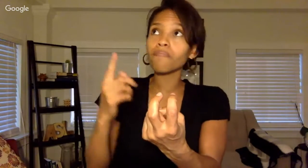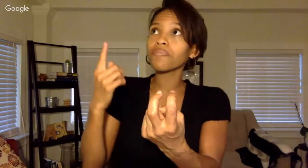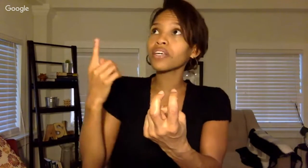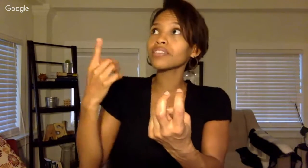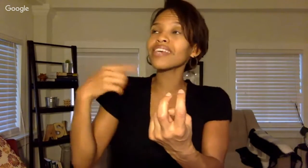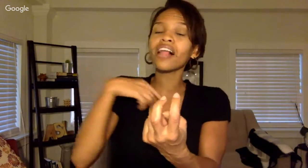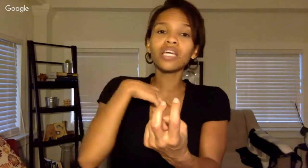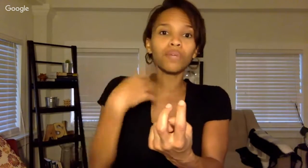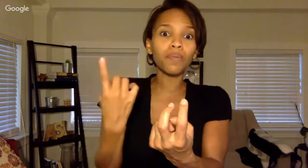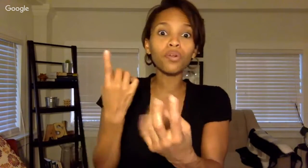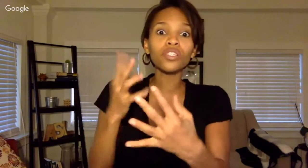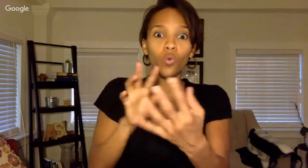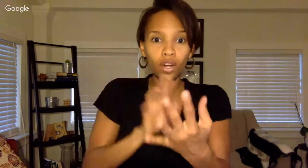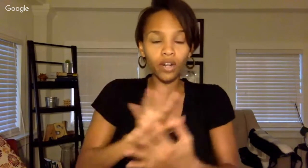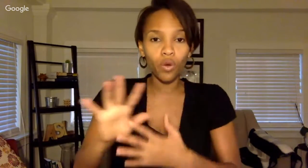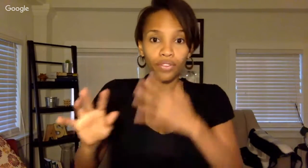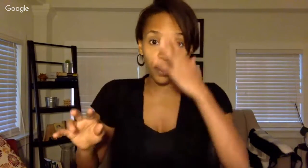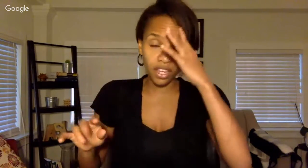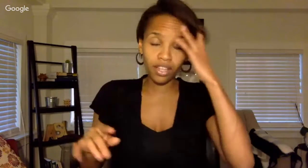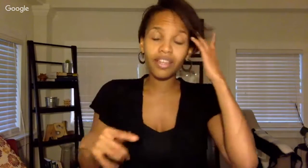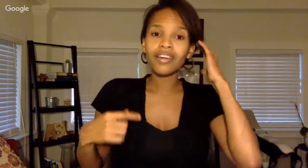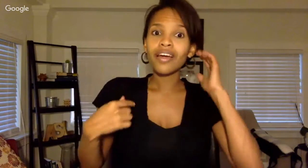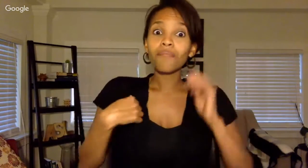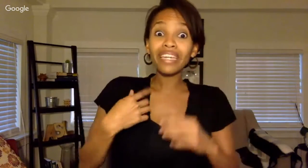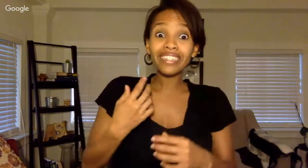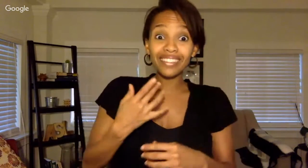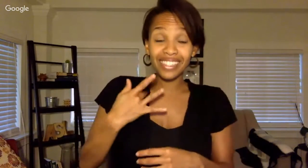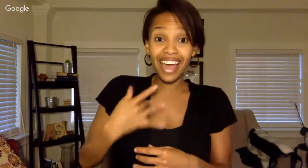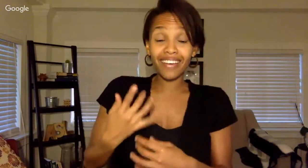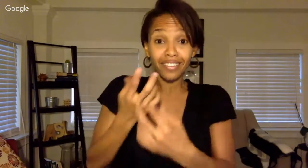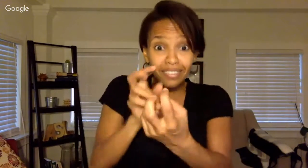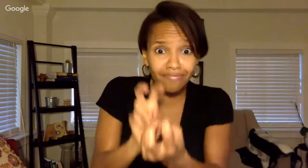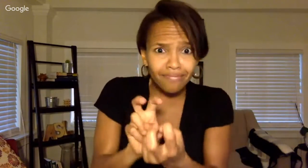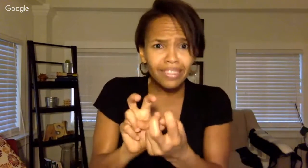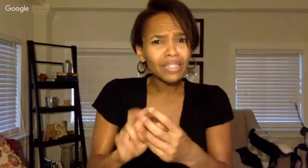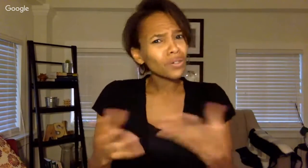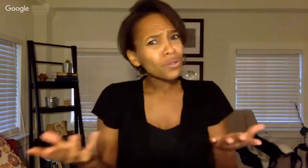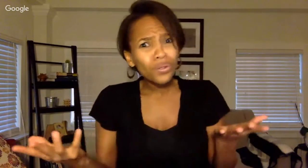the telling people is a one-on-one thing. Me tend